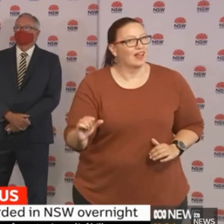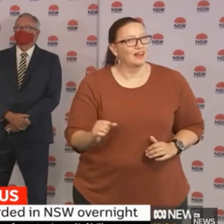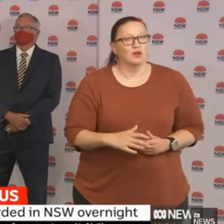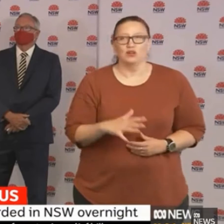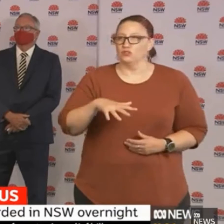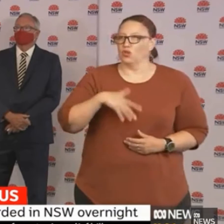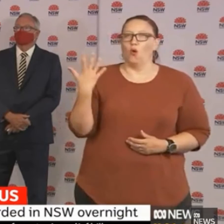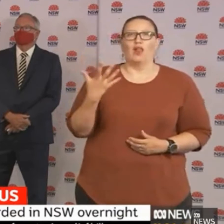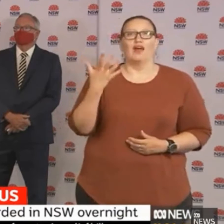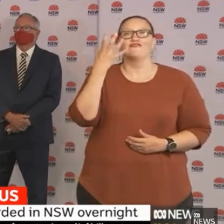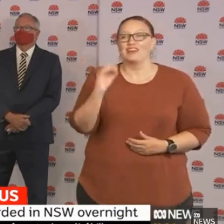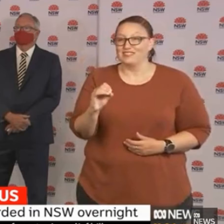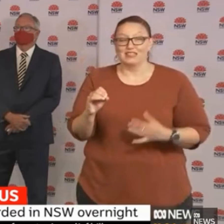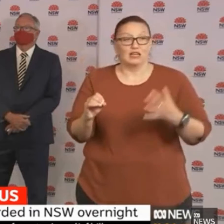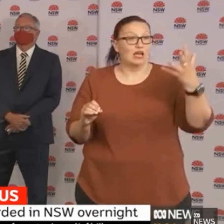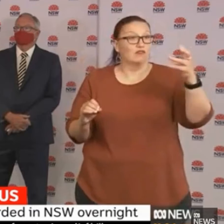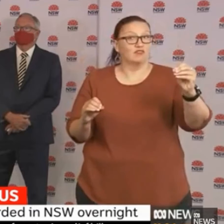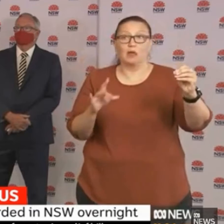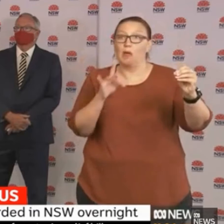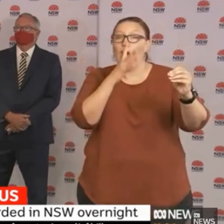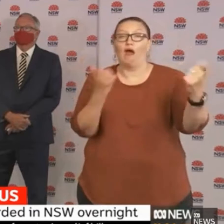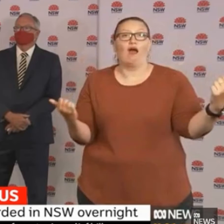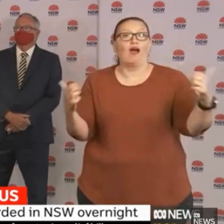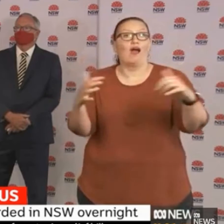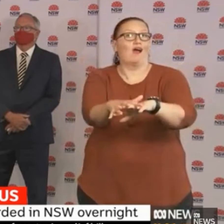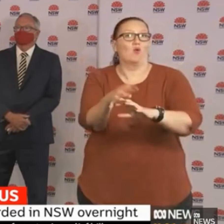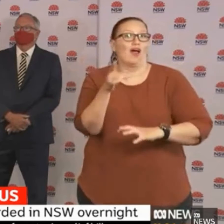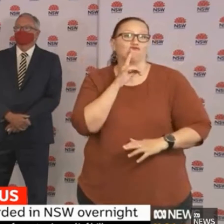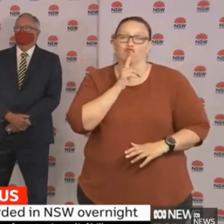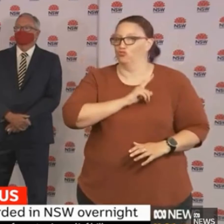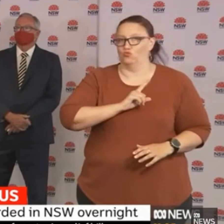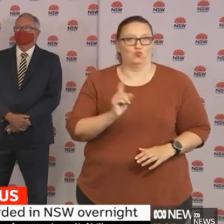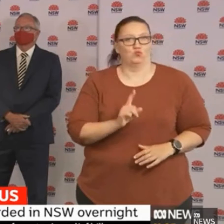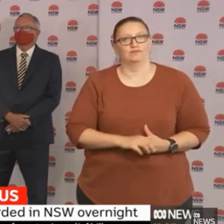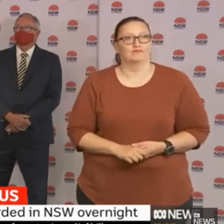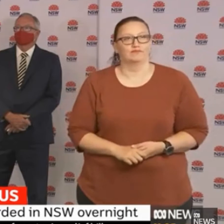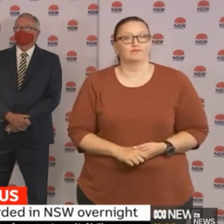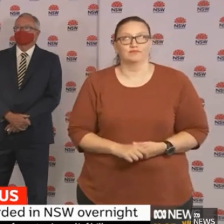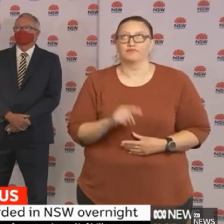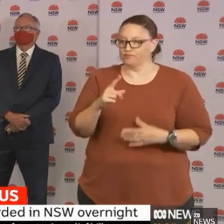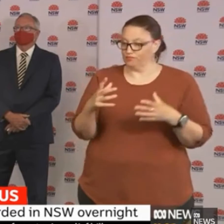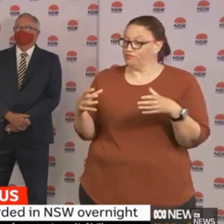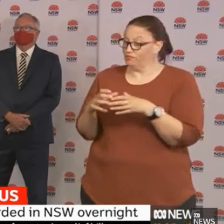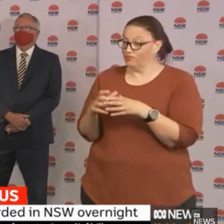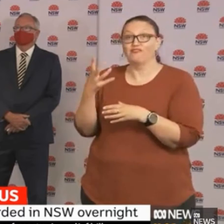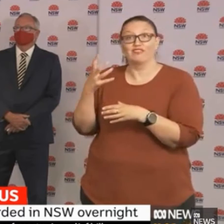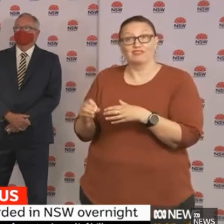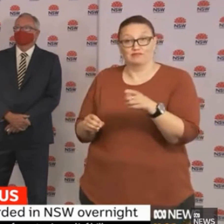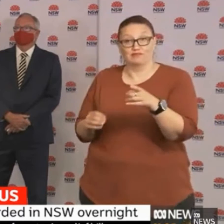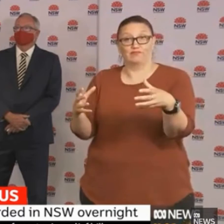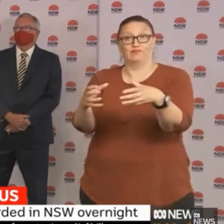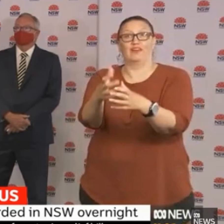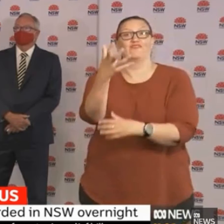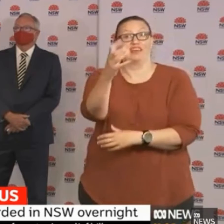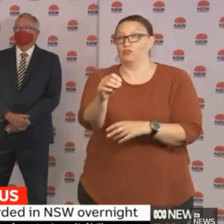groups of 50 suddenly converging and becoming hundreds. So we're okay with you, so long as you're socially distancing, having an outdoor gathering